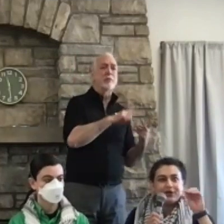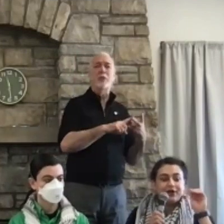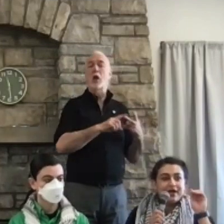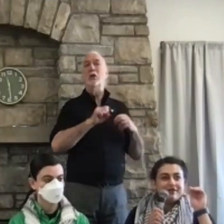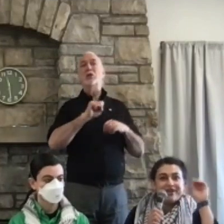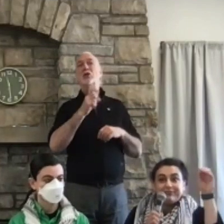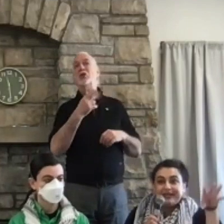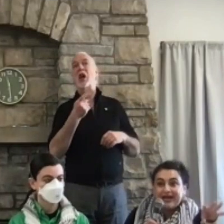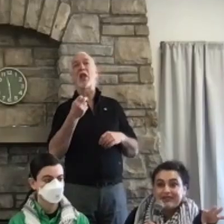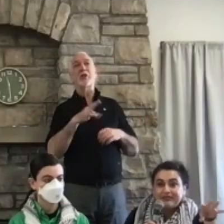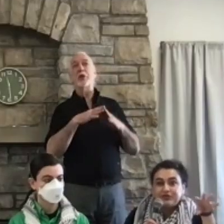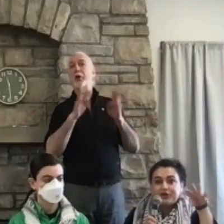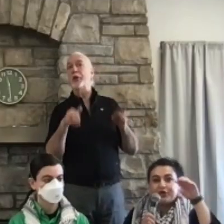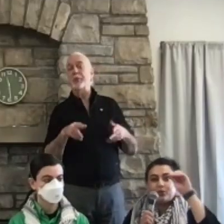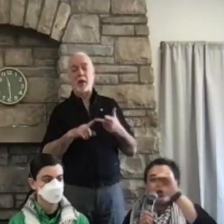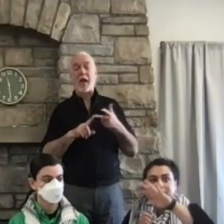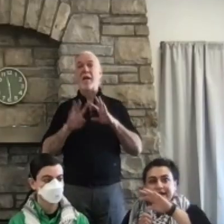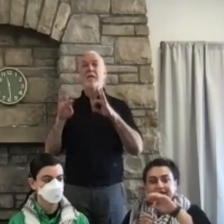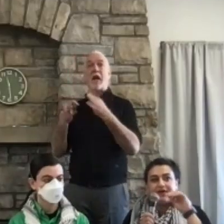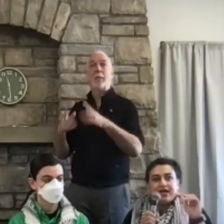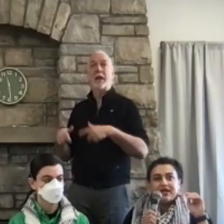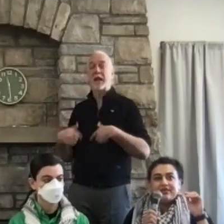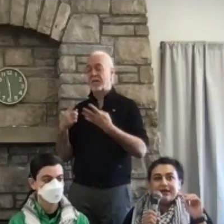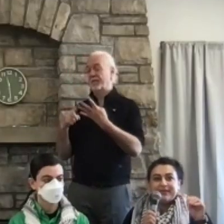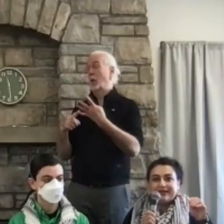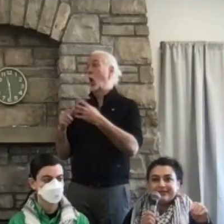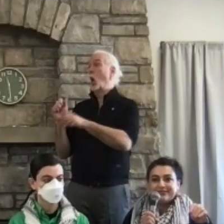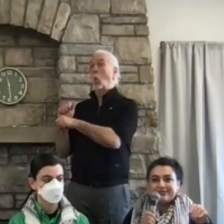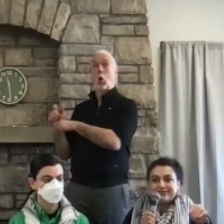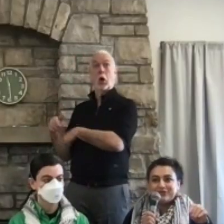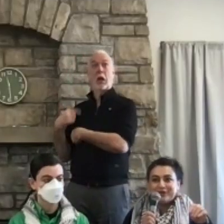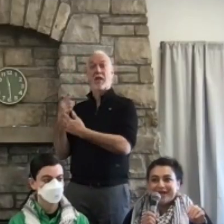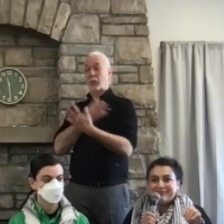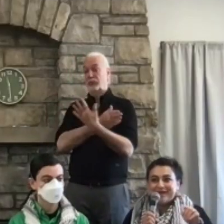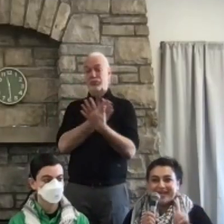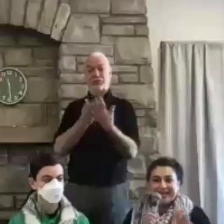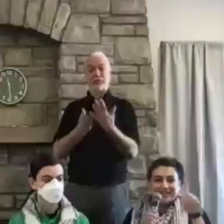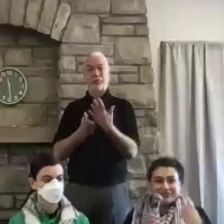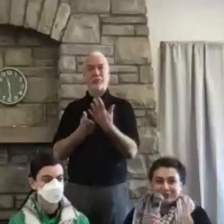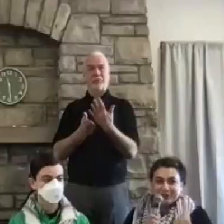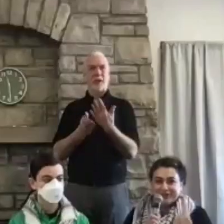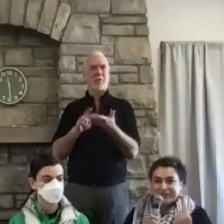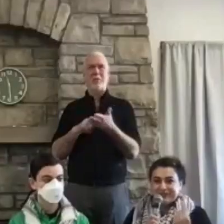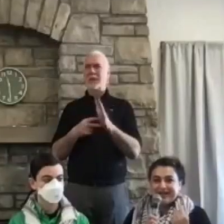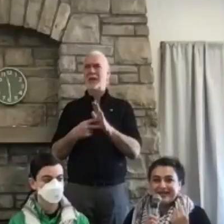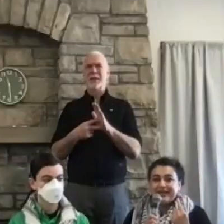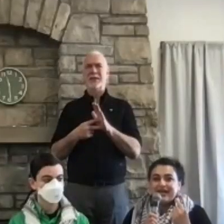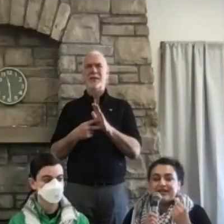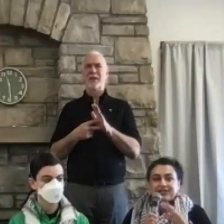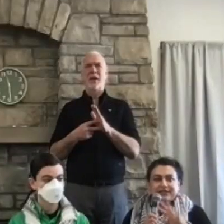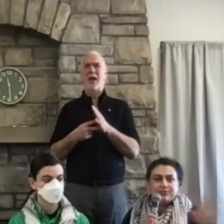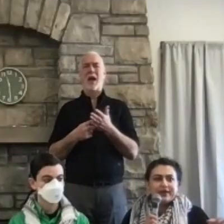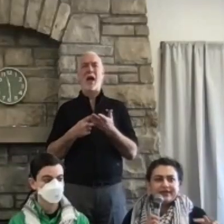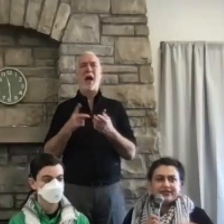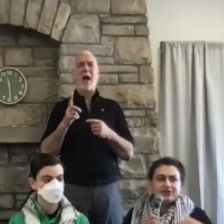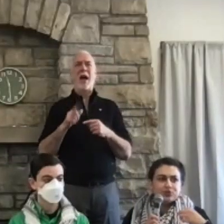shelter, to your family life, to your work life, that means you can't make it an individual issue, right?